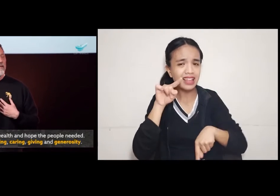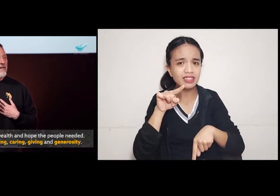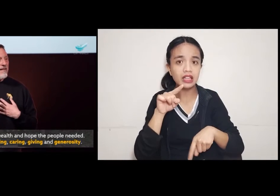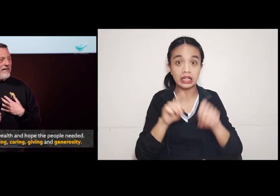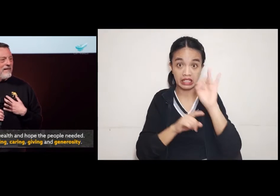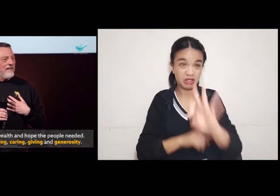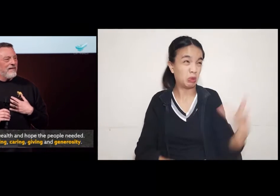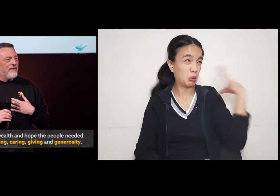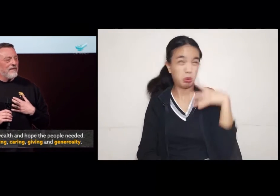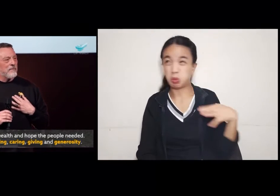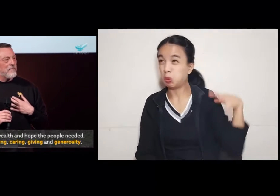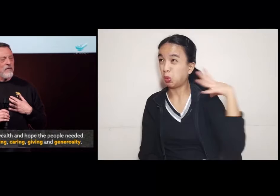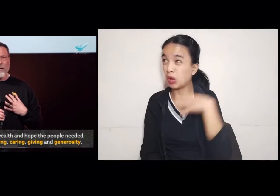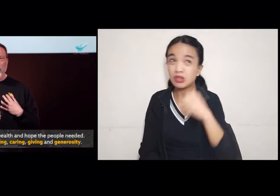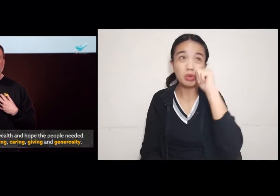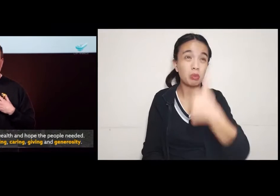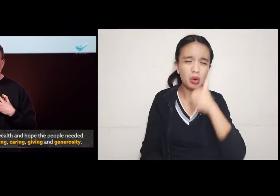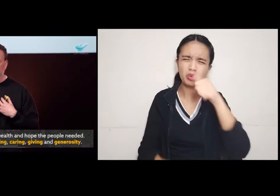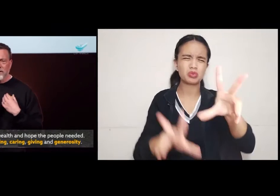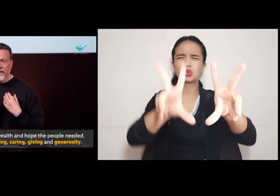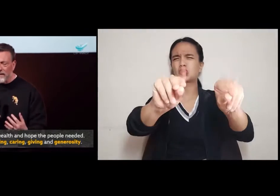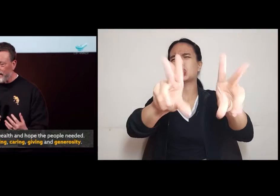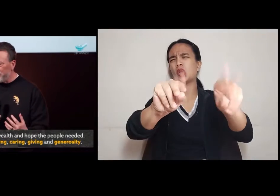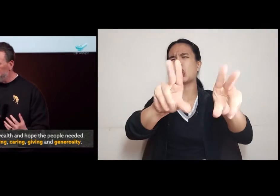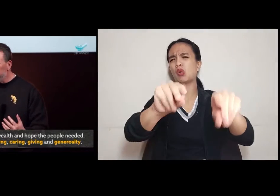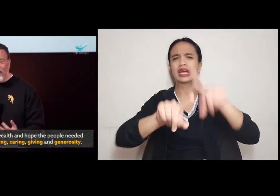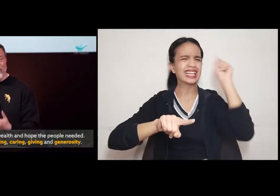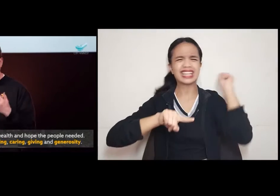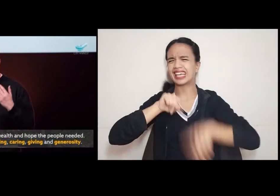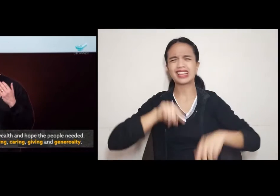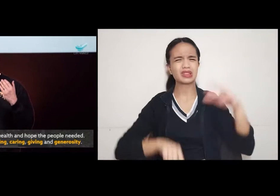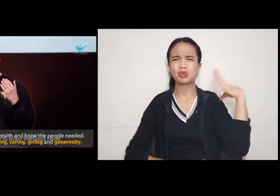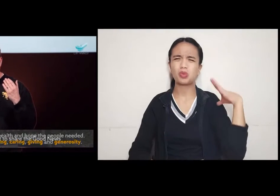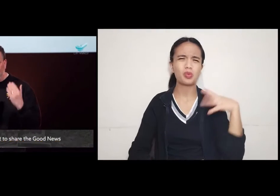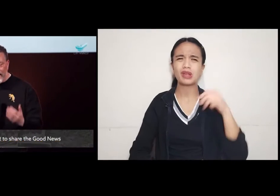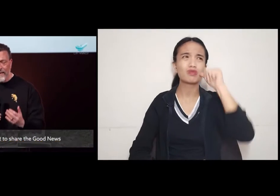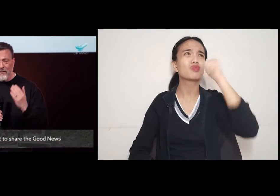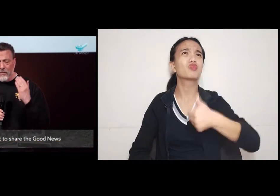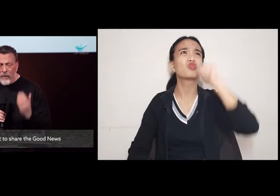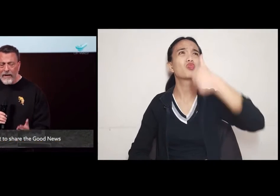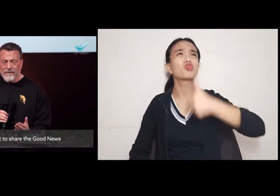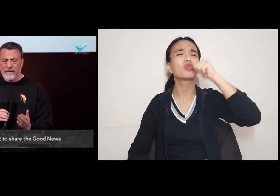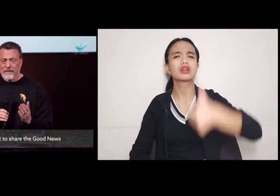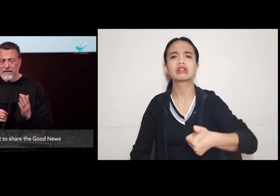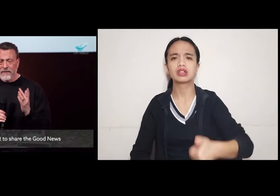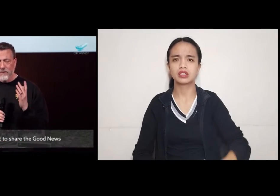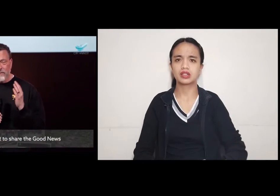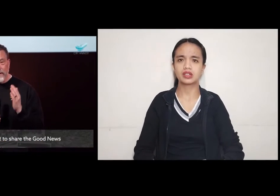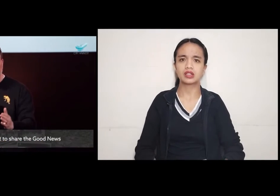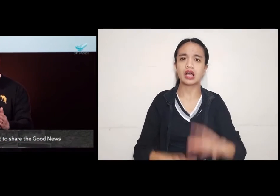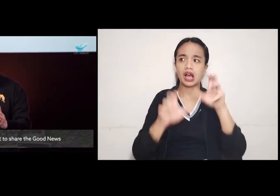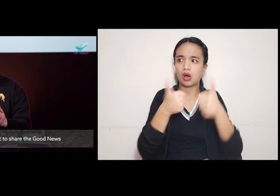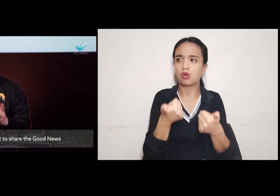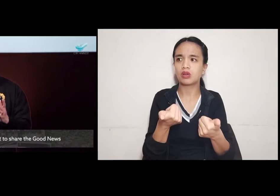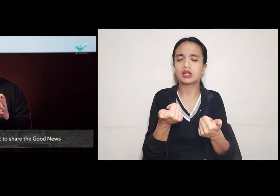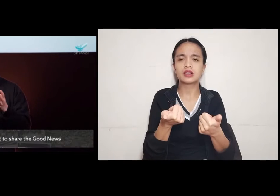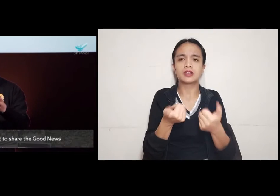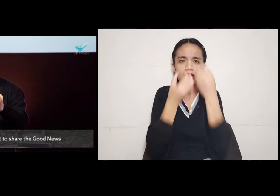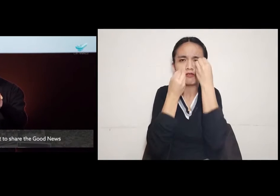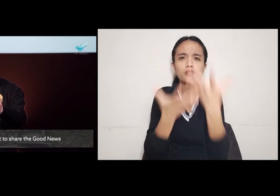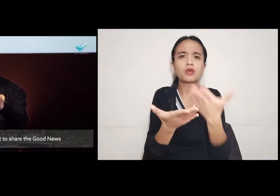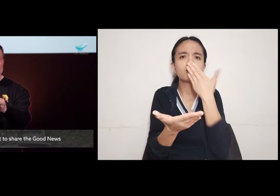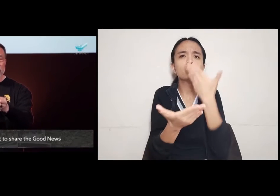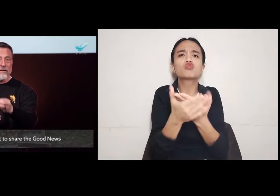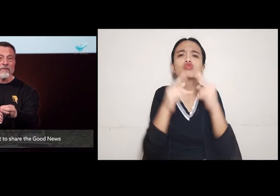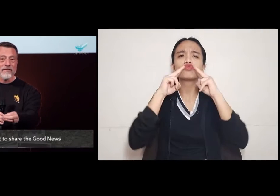If we wait until daylight, no, we cannot wait until daylight to